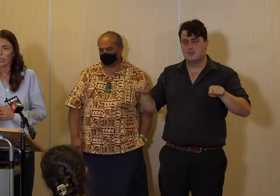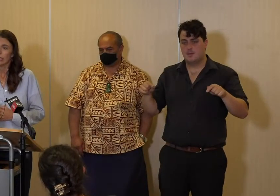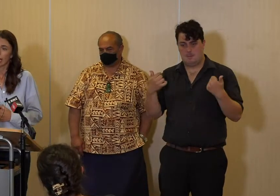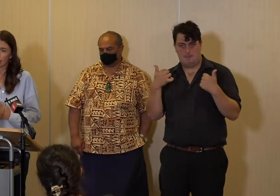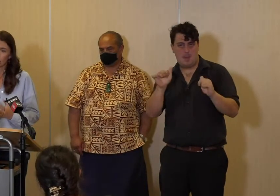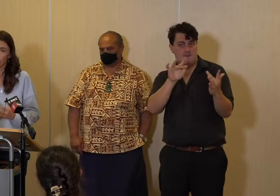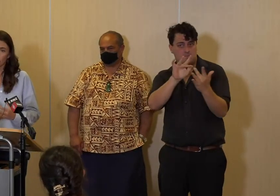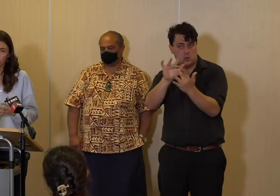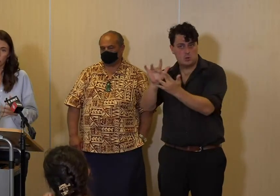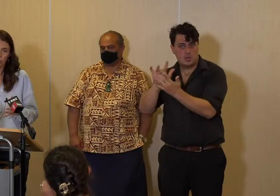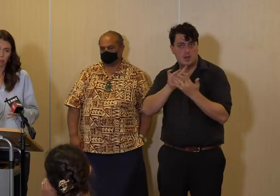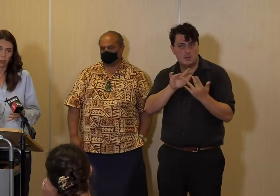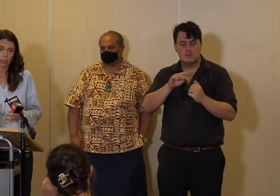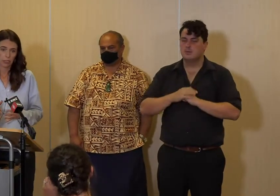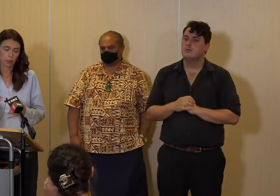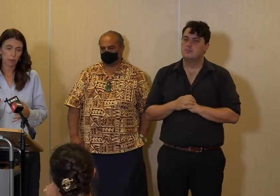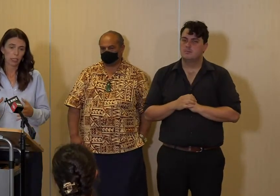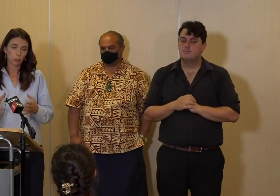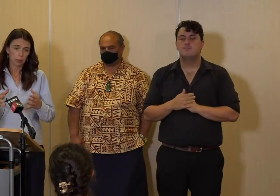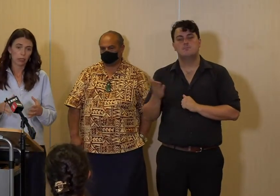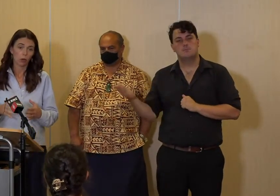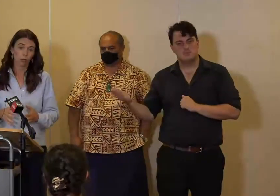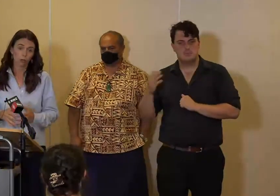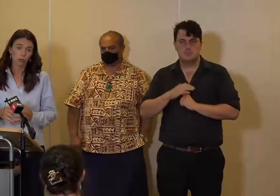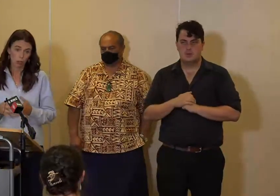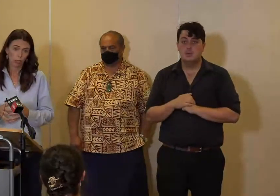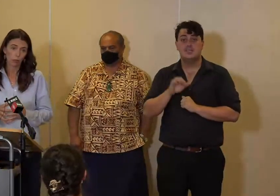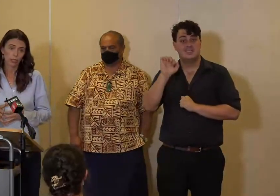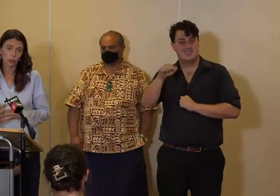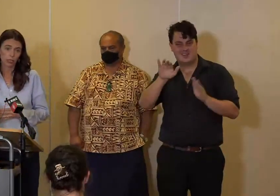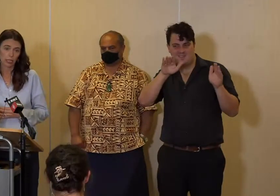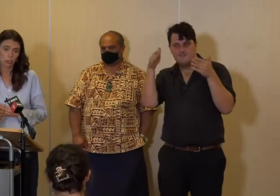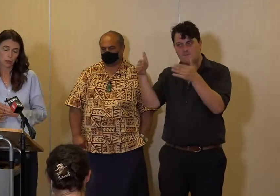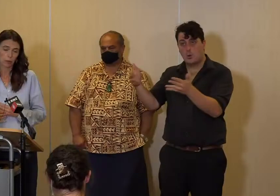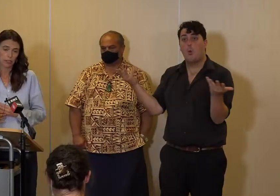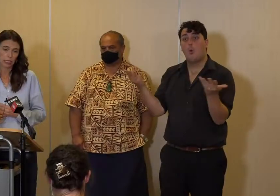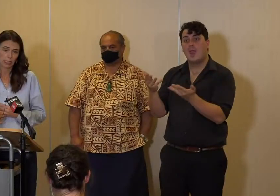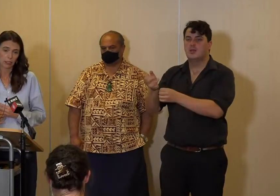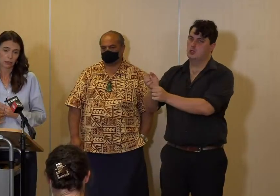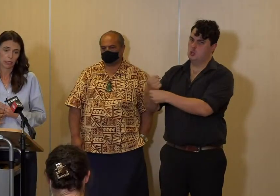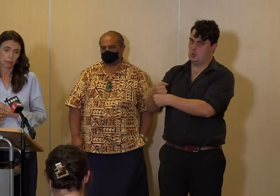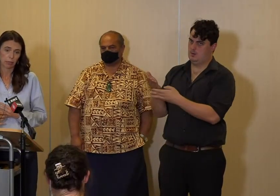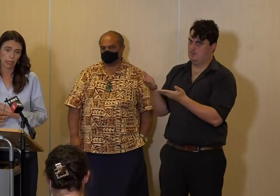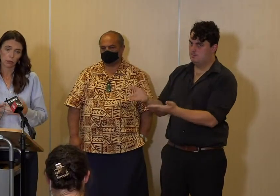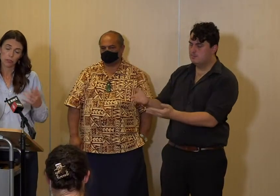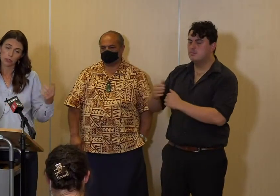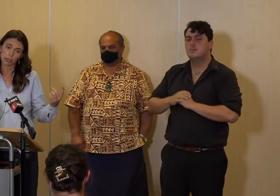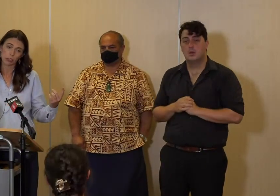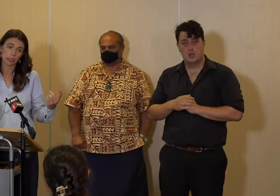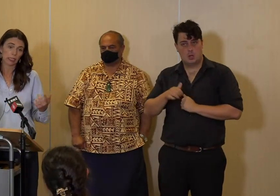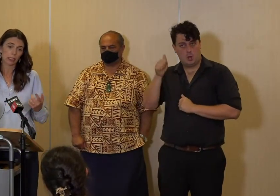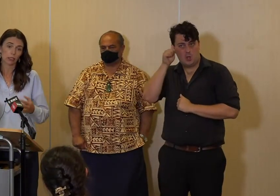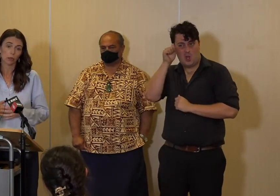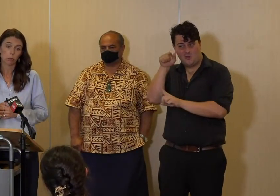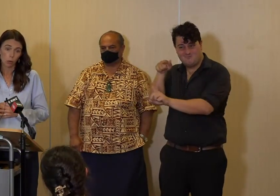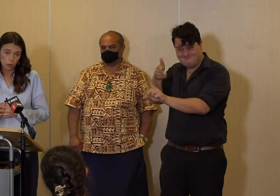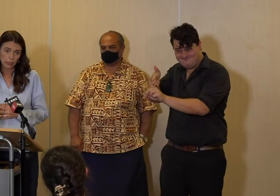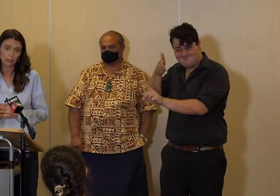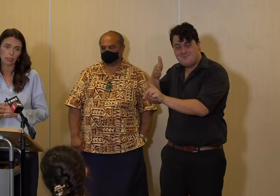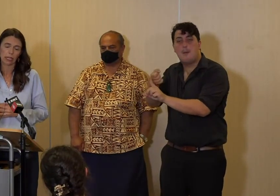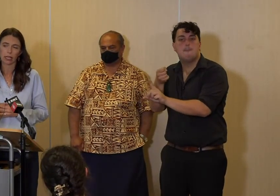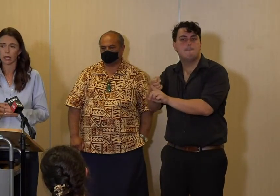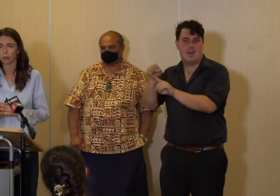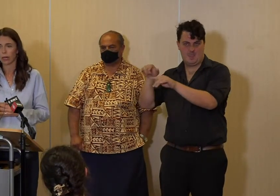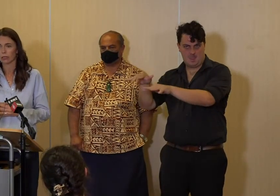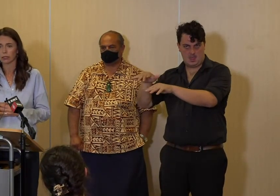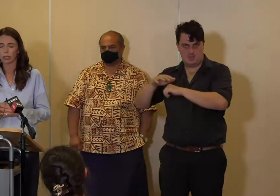with? Yeah, at the moment, of course, the focus has very much been on Tonga. We know that that's where we've seen that direct impact. We've certainly seen the